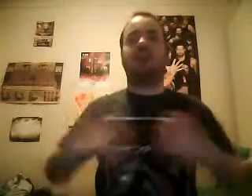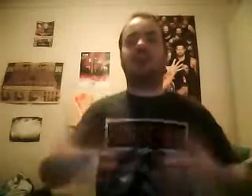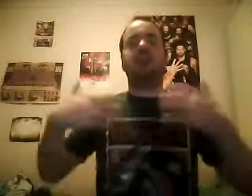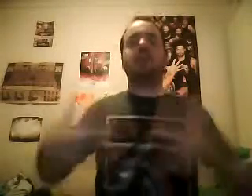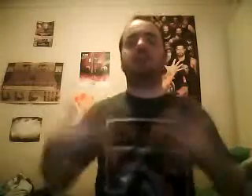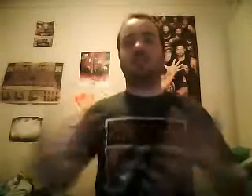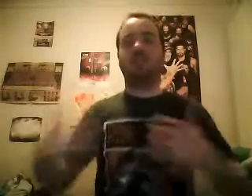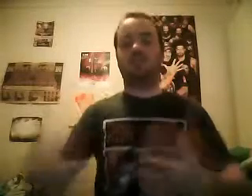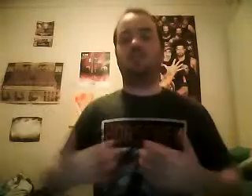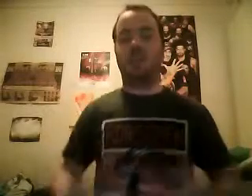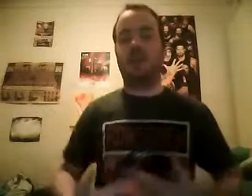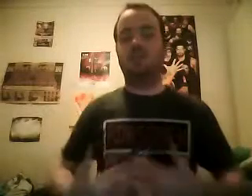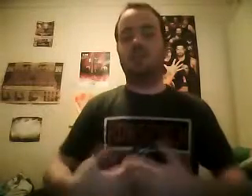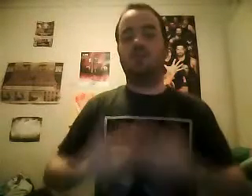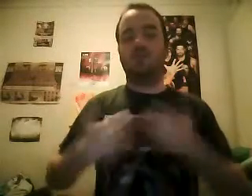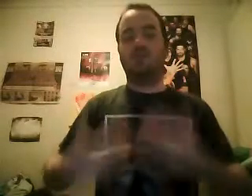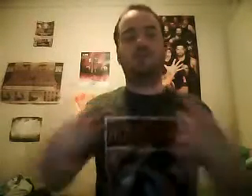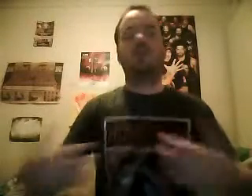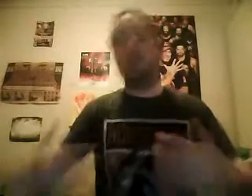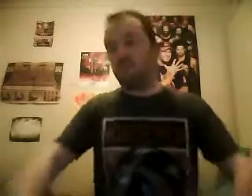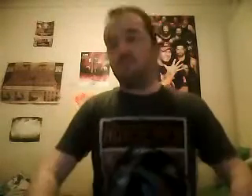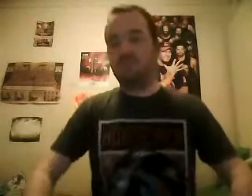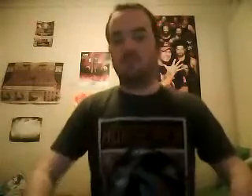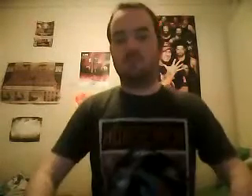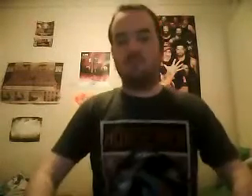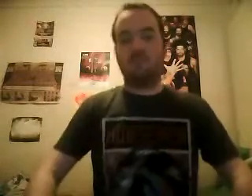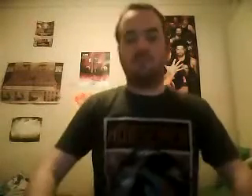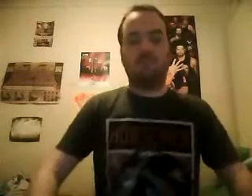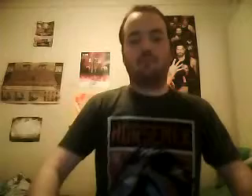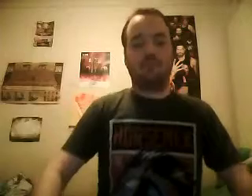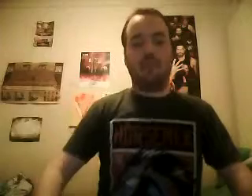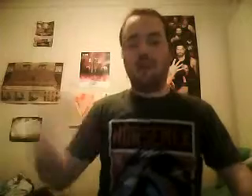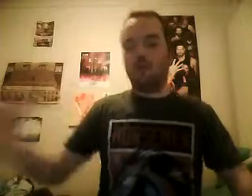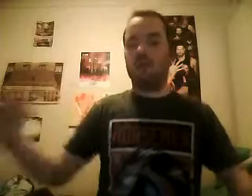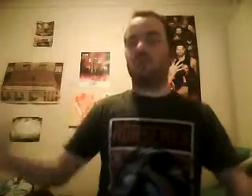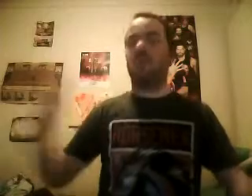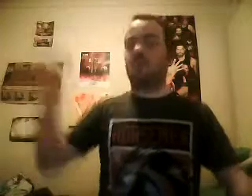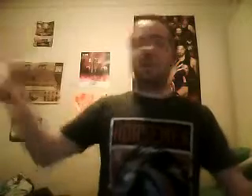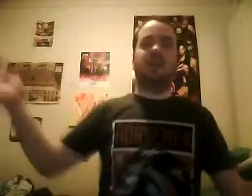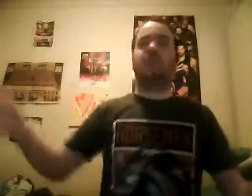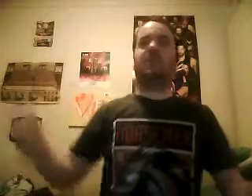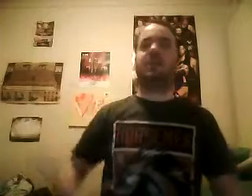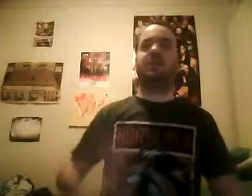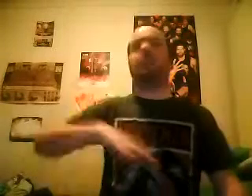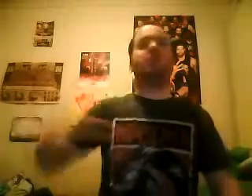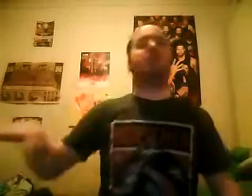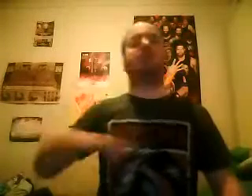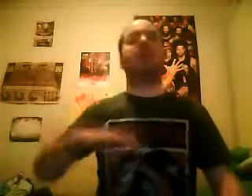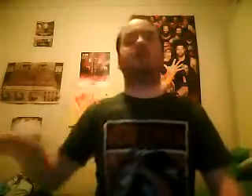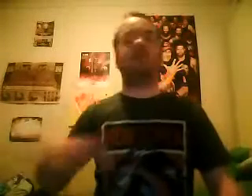saying that these two guys should be featured. And also, the one other thing is, I wish they'd get,